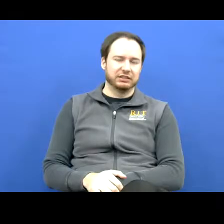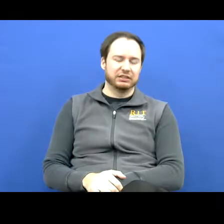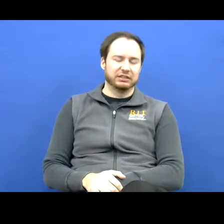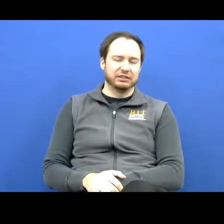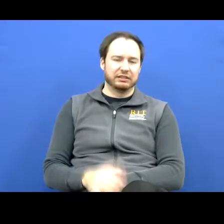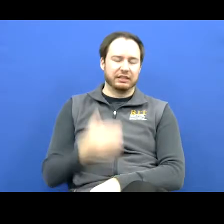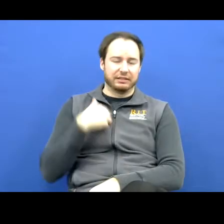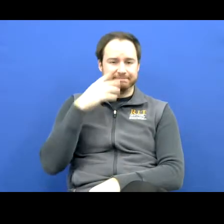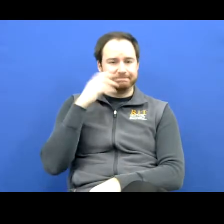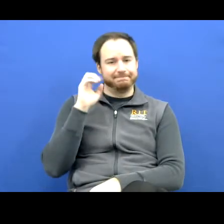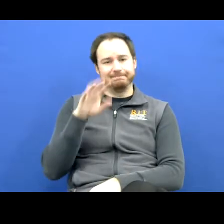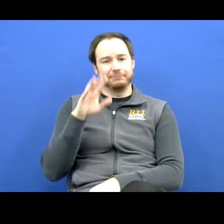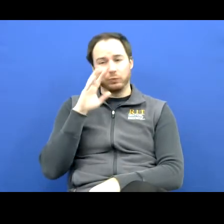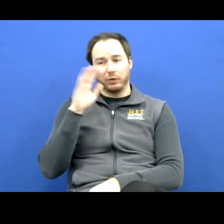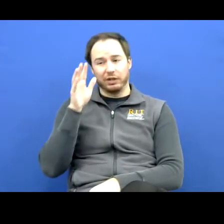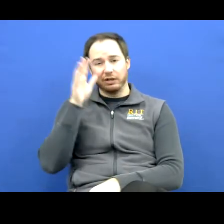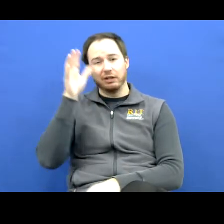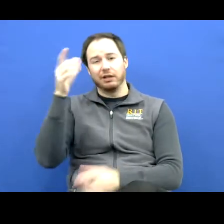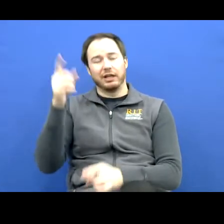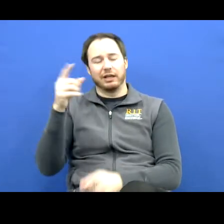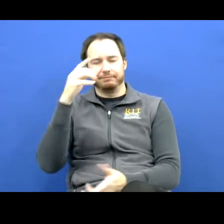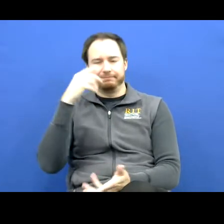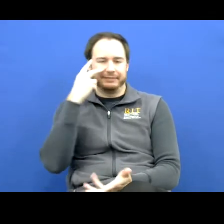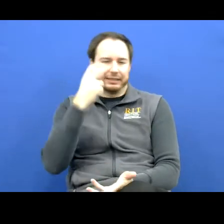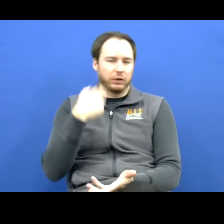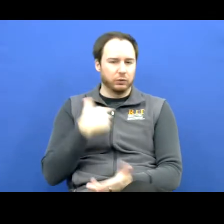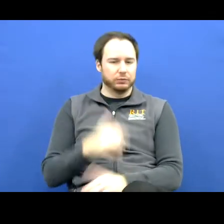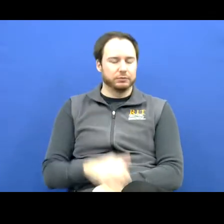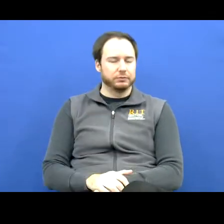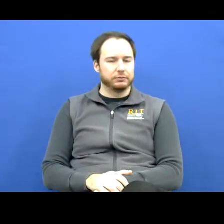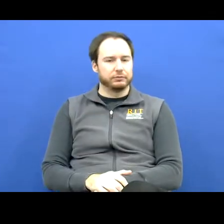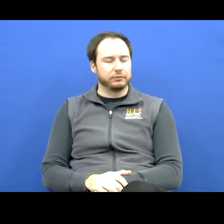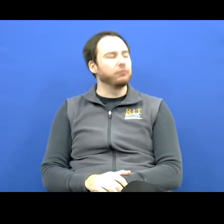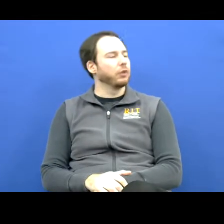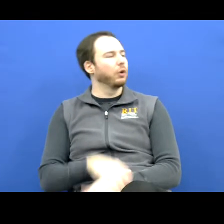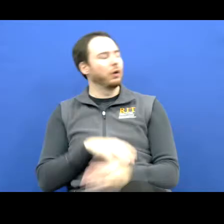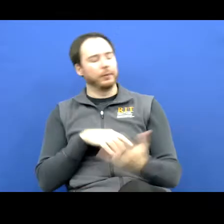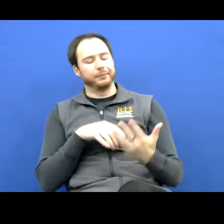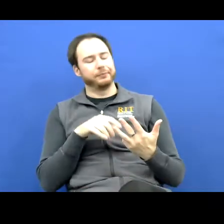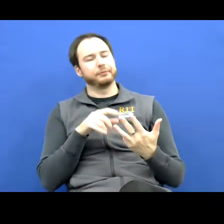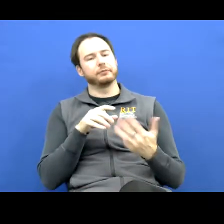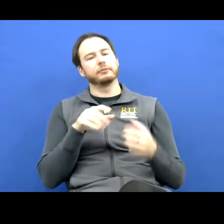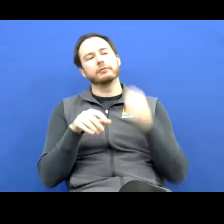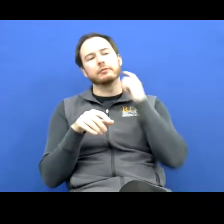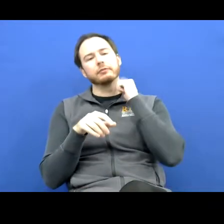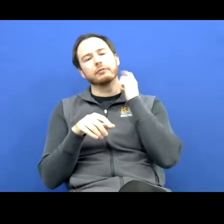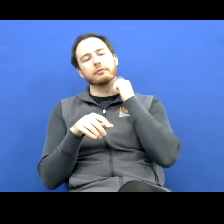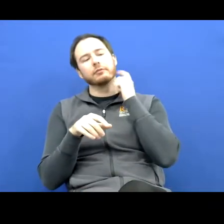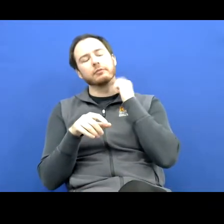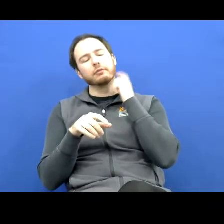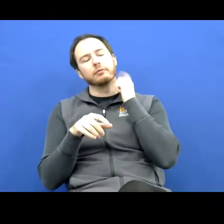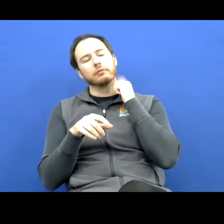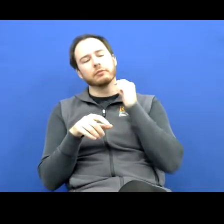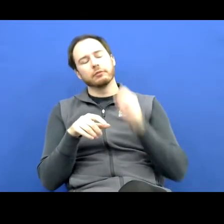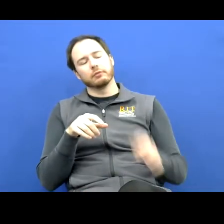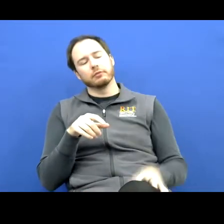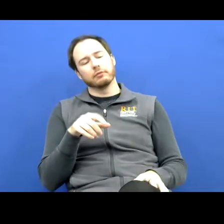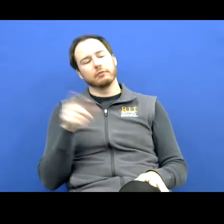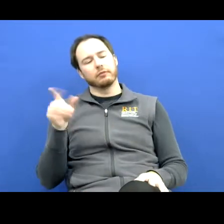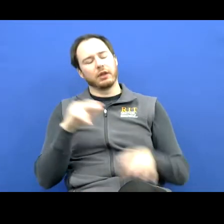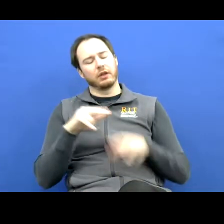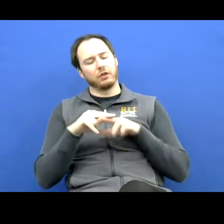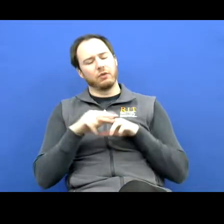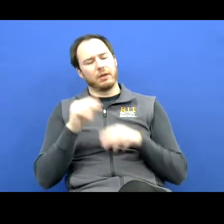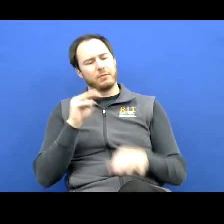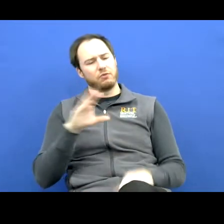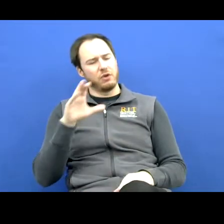don't know that that one will ever happen. And then also, all the county and the CSX railroad tracks, I